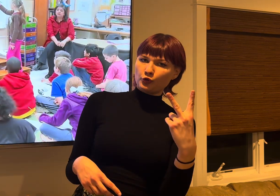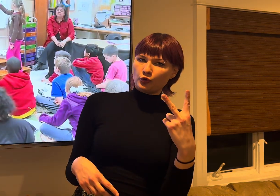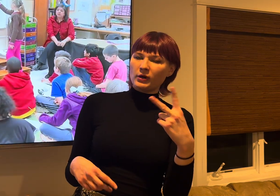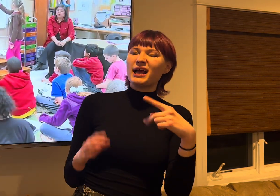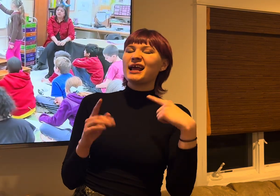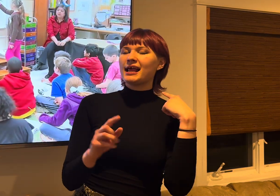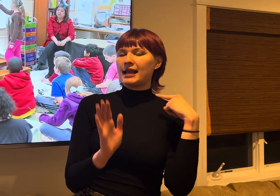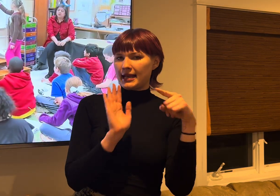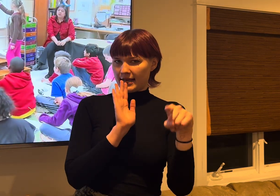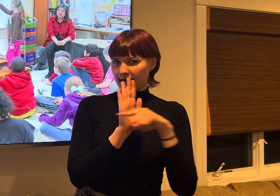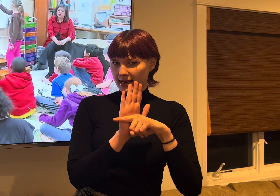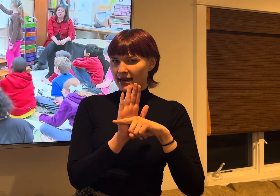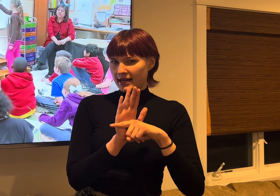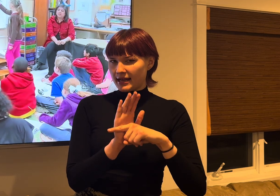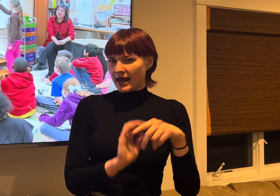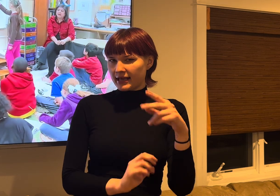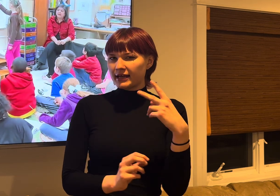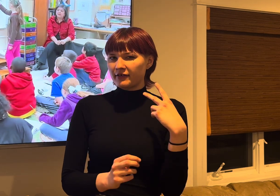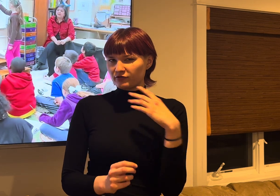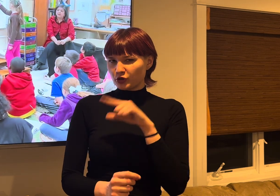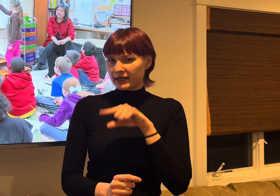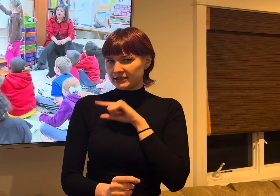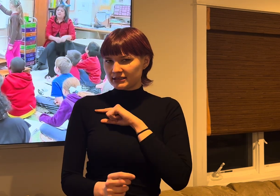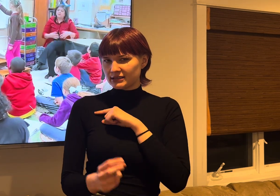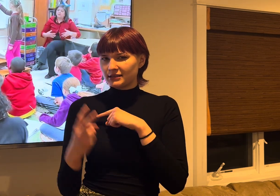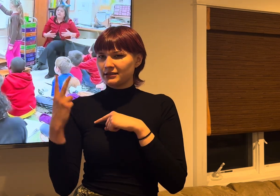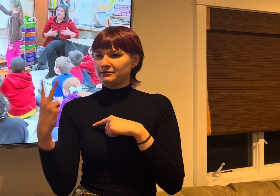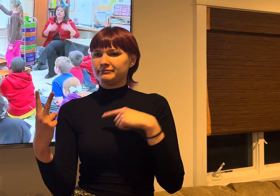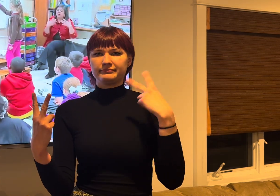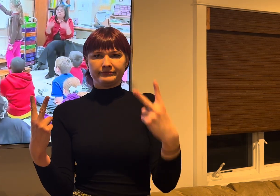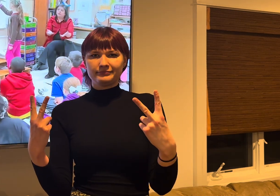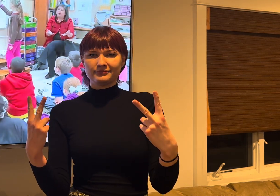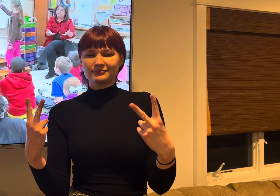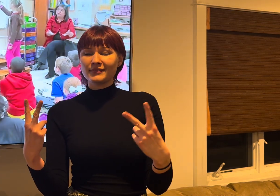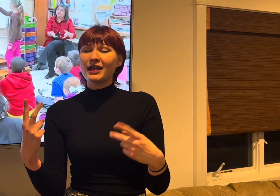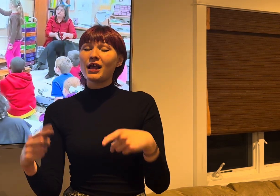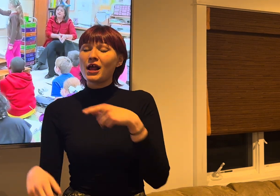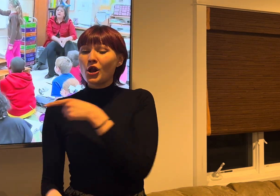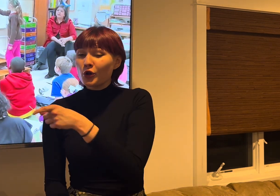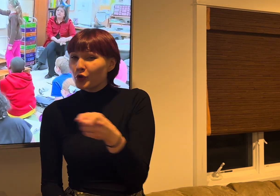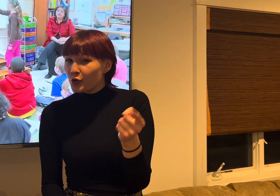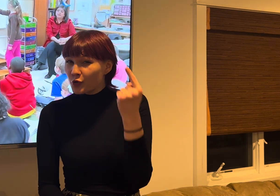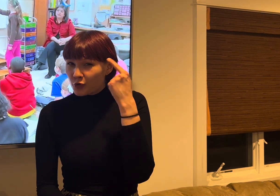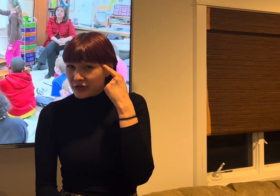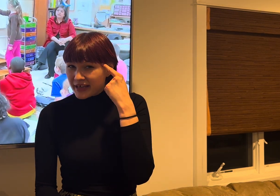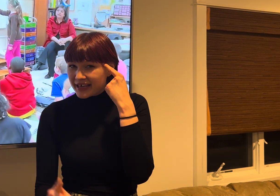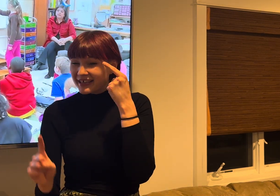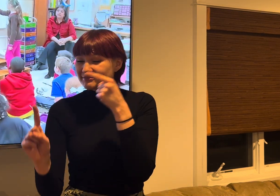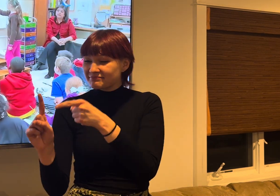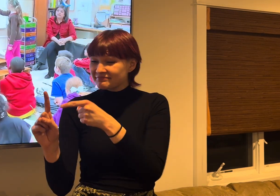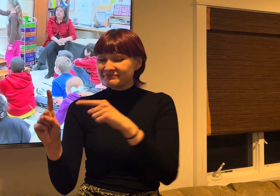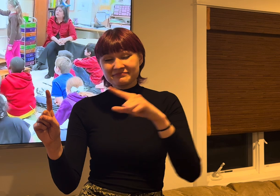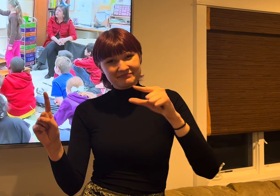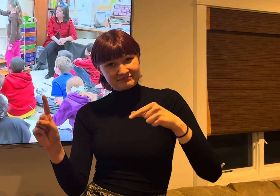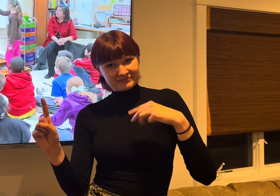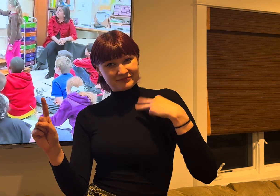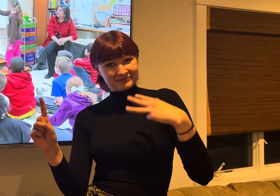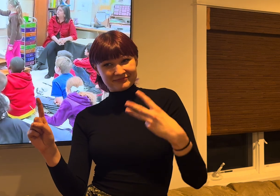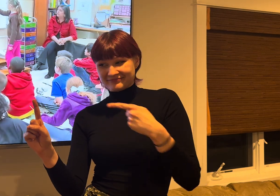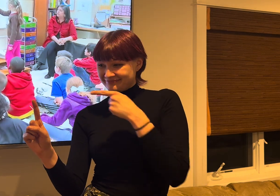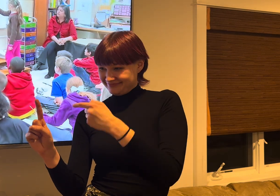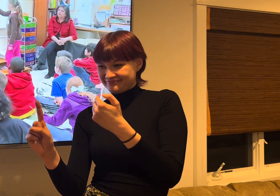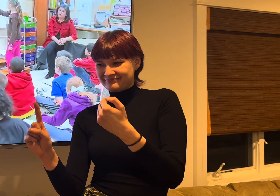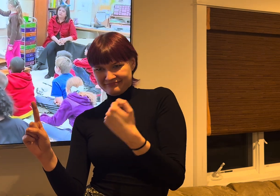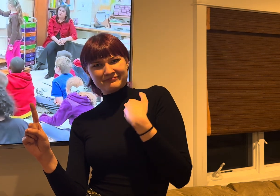traits that you think George Washington had that would help decide whether he's a good leader or not a